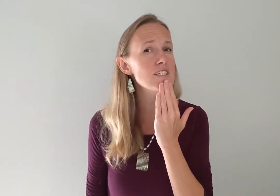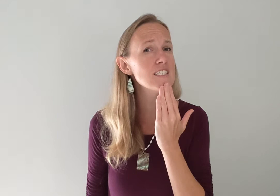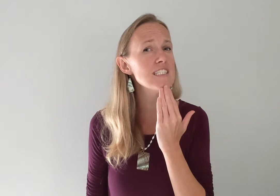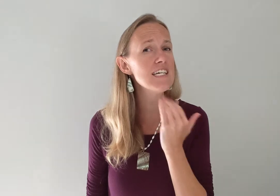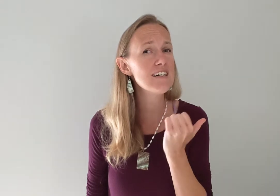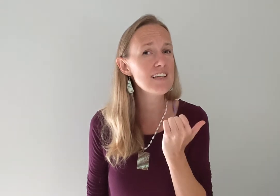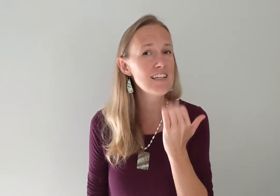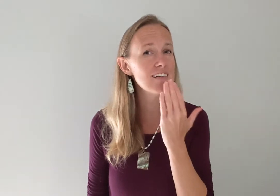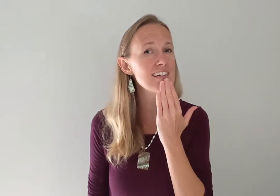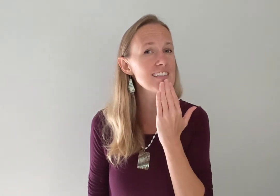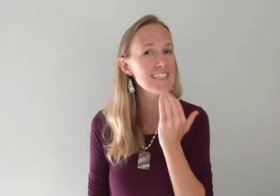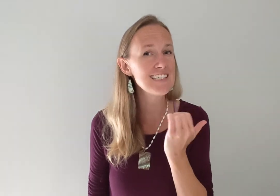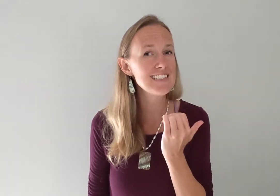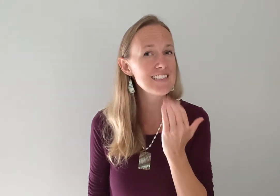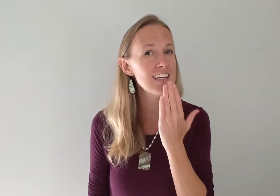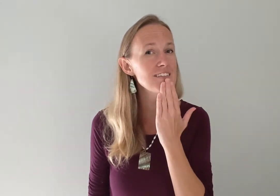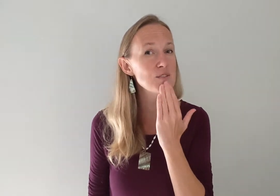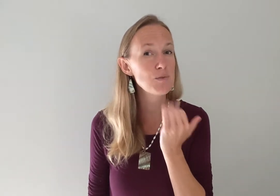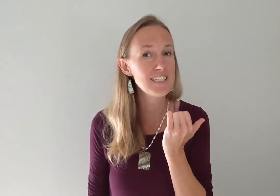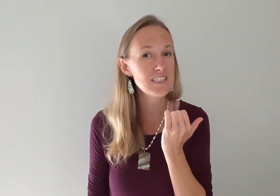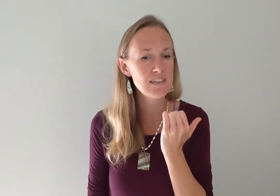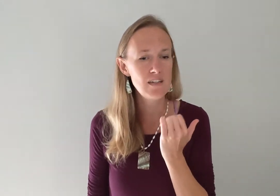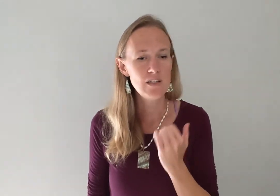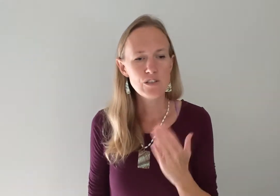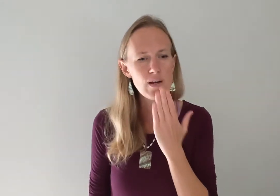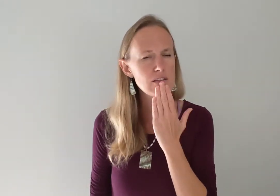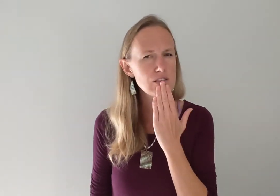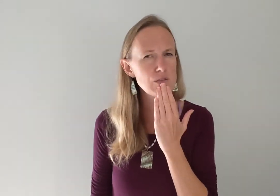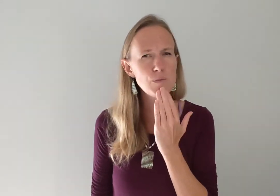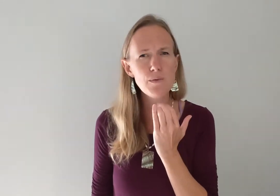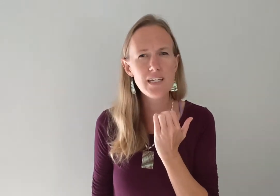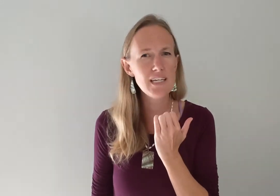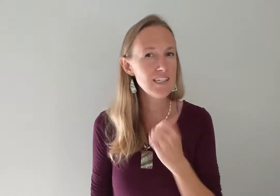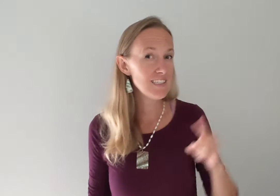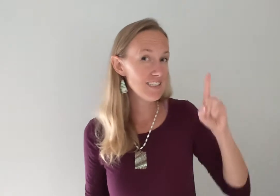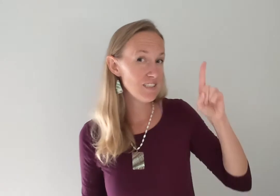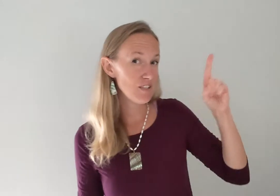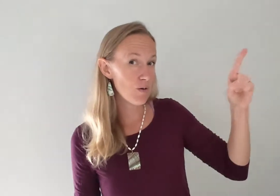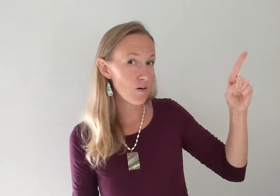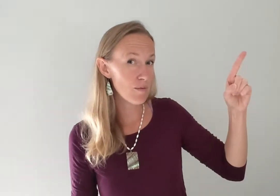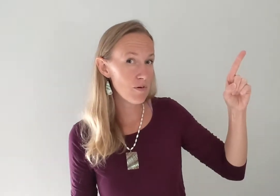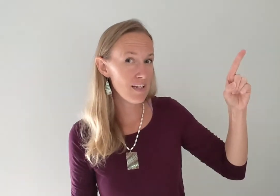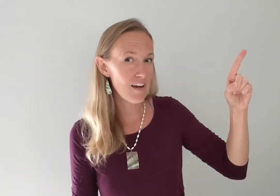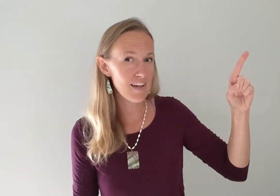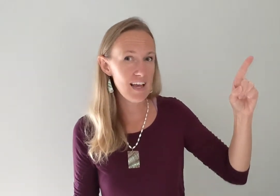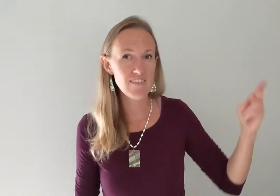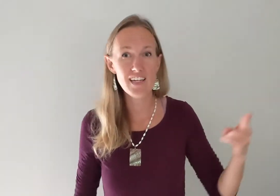fingers down and then your hands like this, okay? Sweet. So how sweet is your, pointing to God in heaven, and